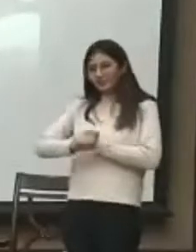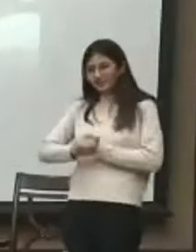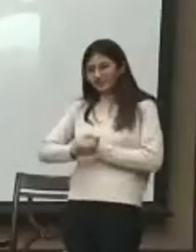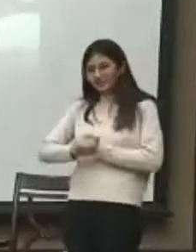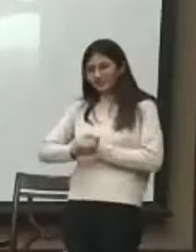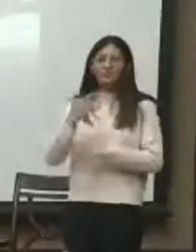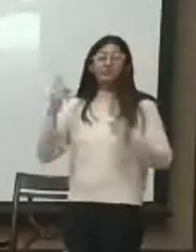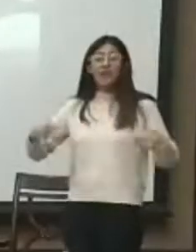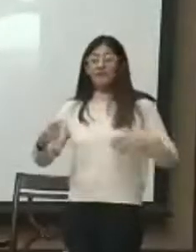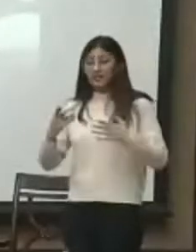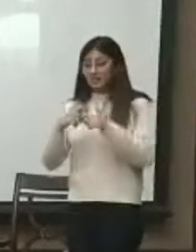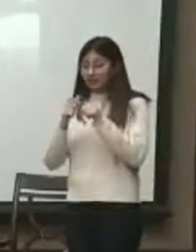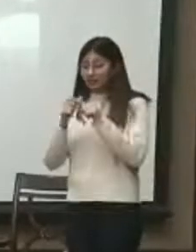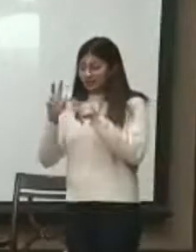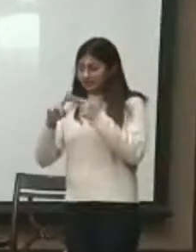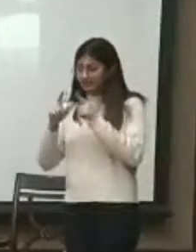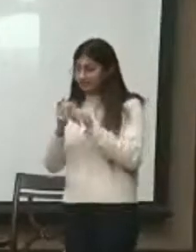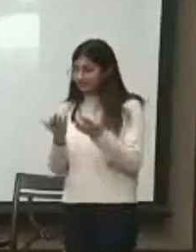Javed Bhai,